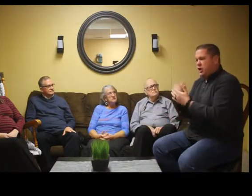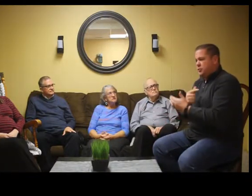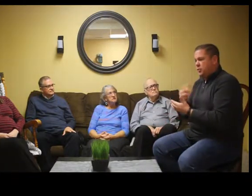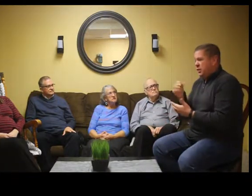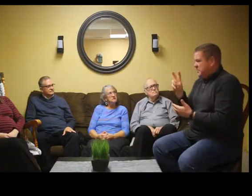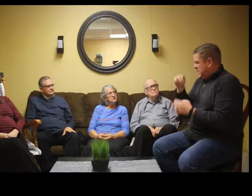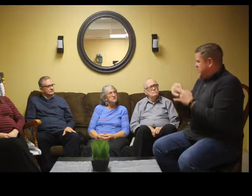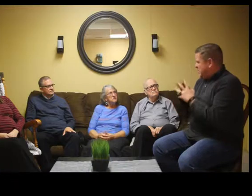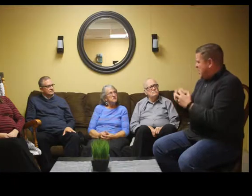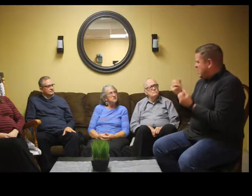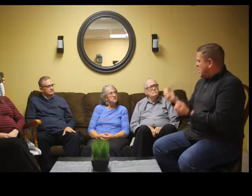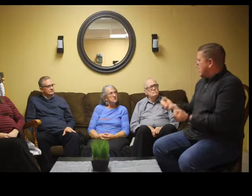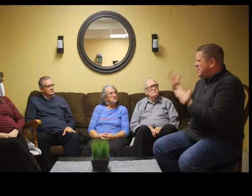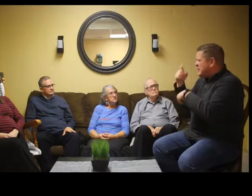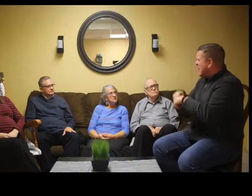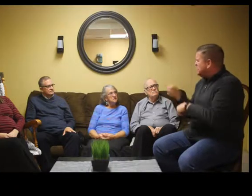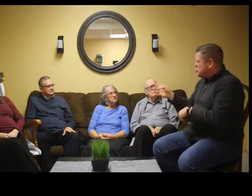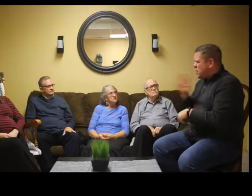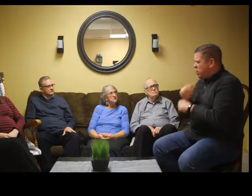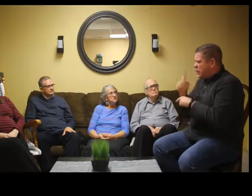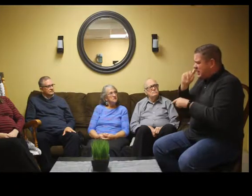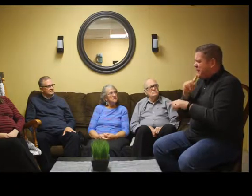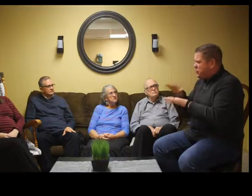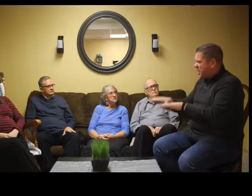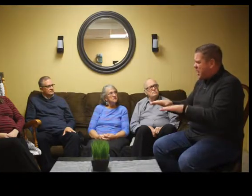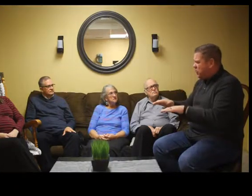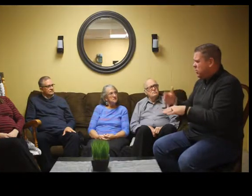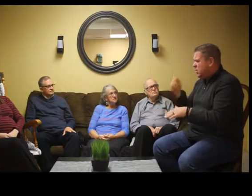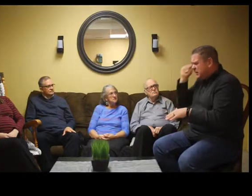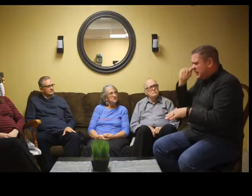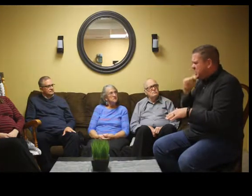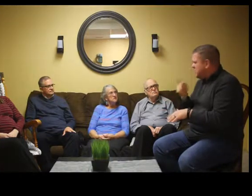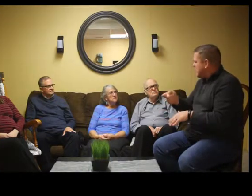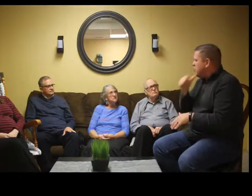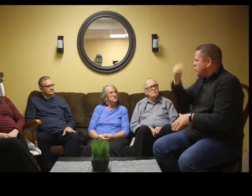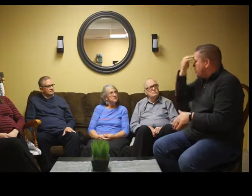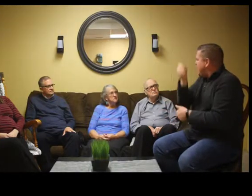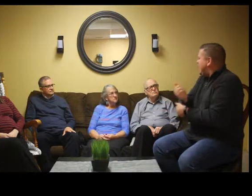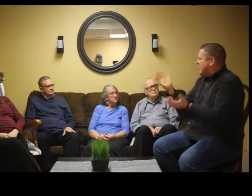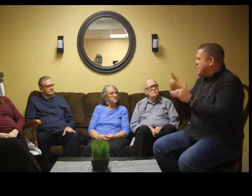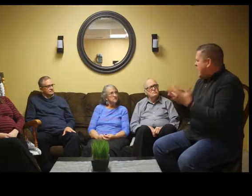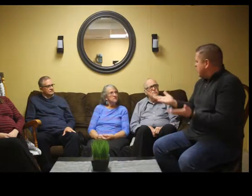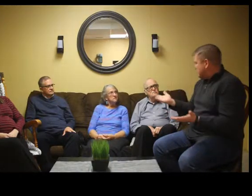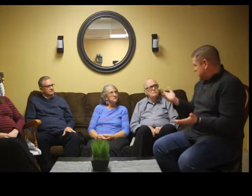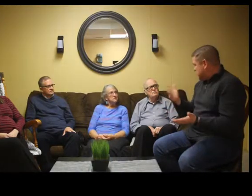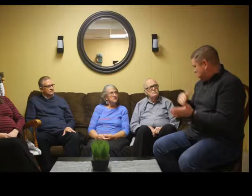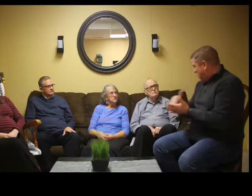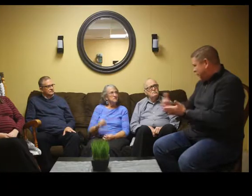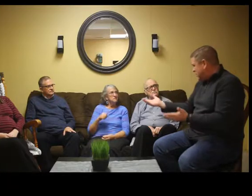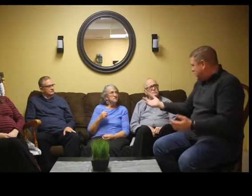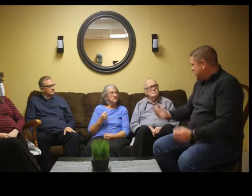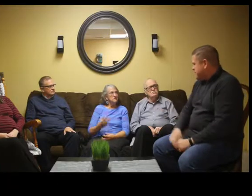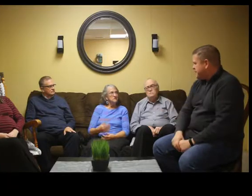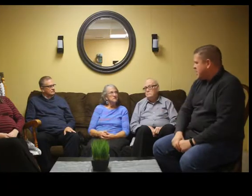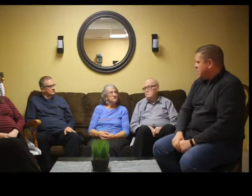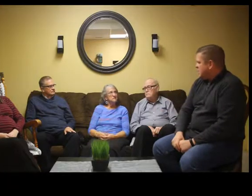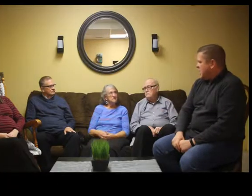gospel. But even in America, how many times when you talk to a deaf child, teenager, they don't know any Bible? Often? Yes,